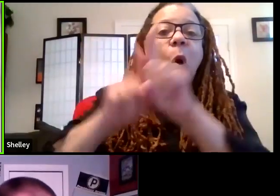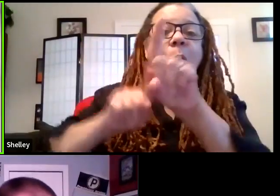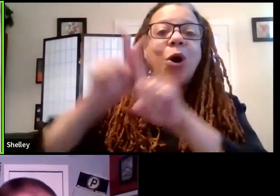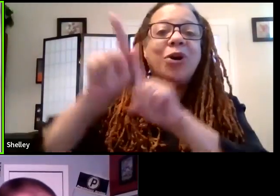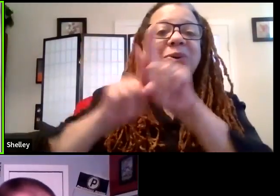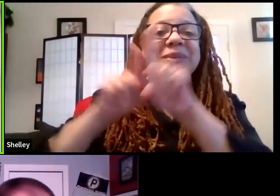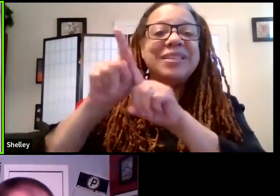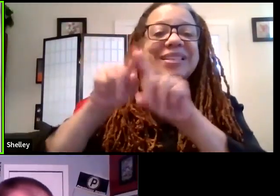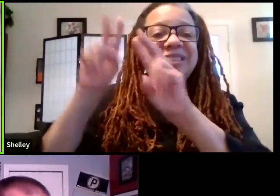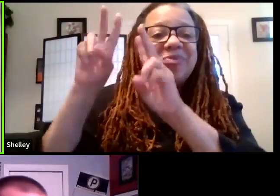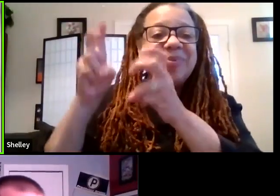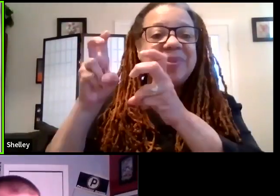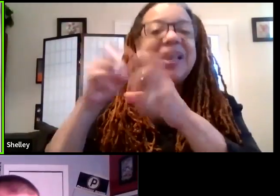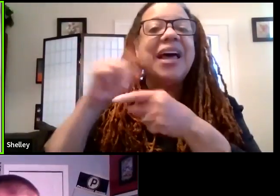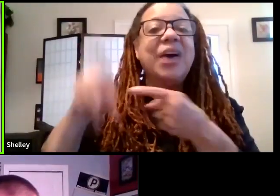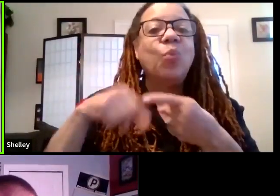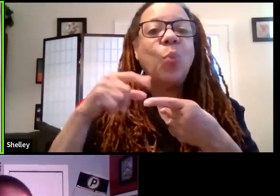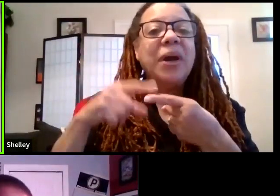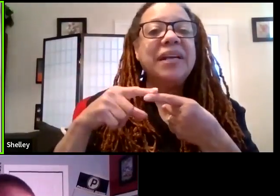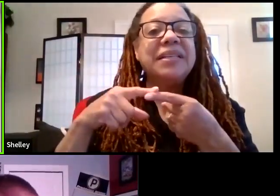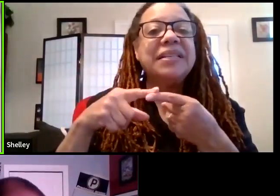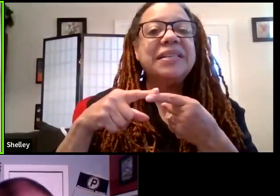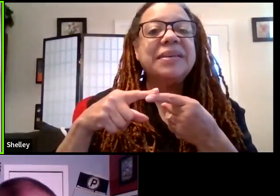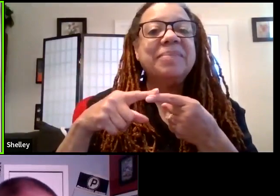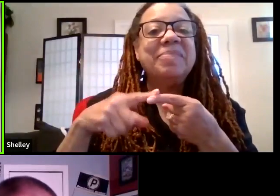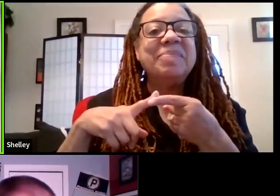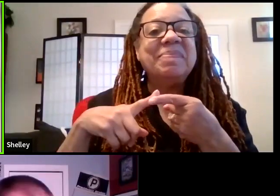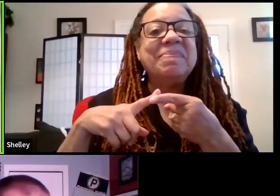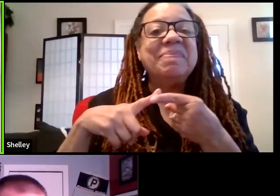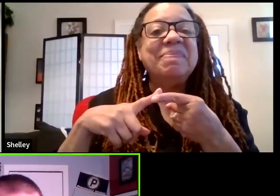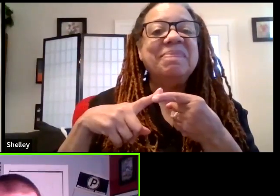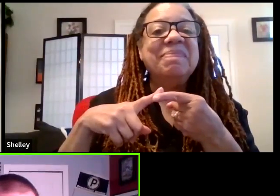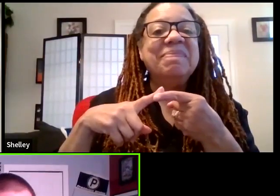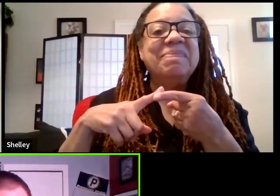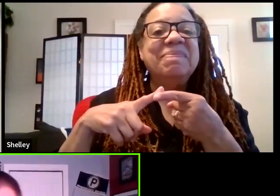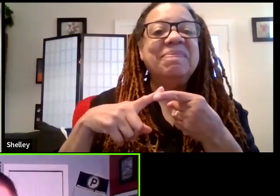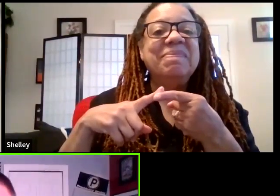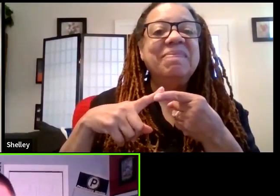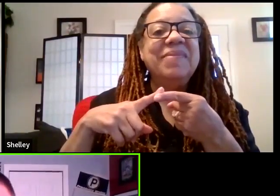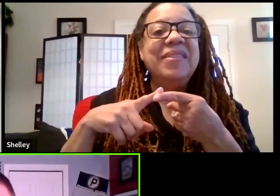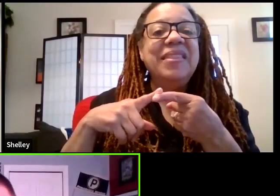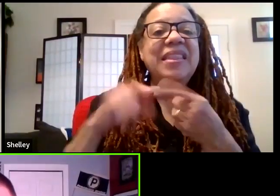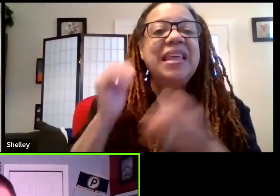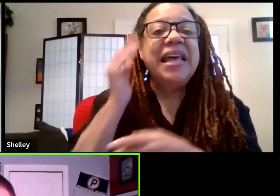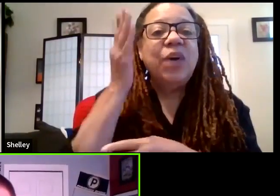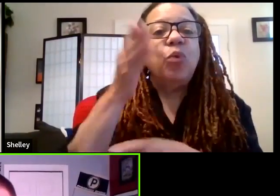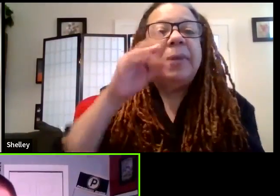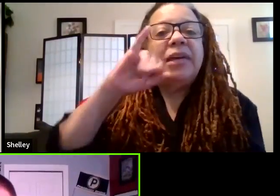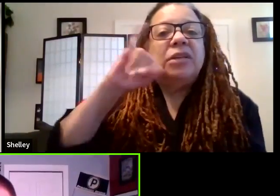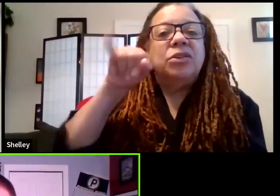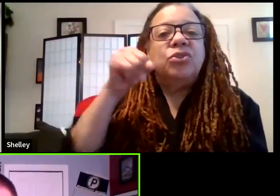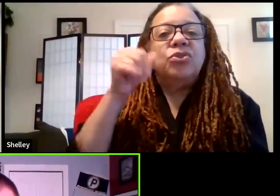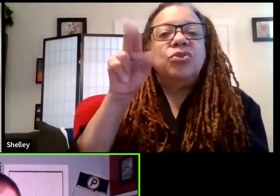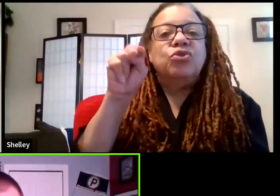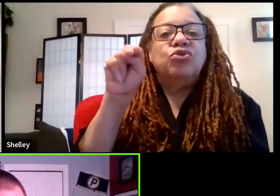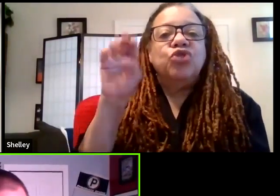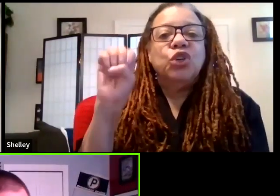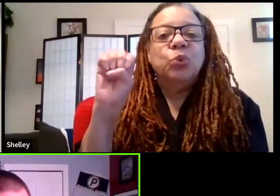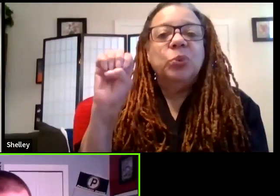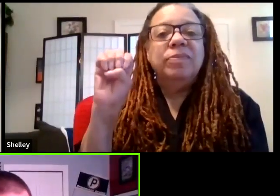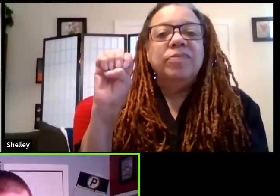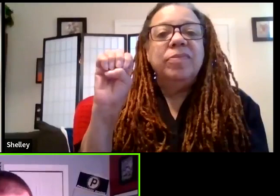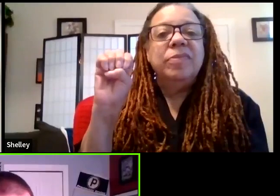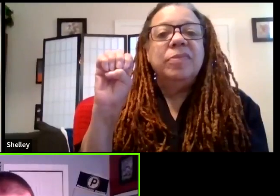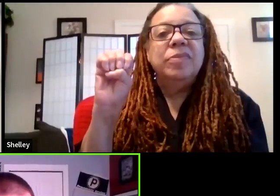And when is it, Keith? It's right there at June